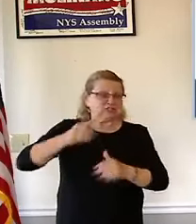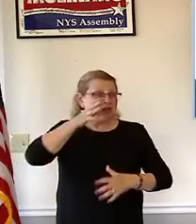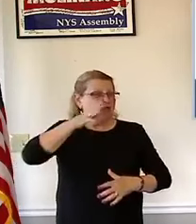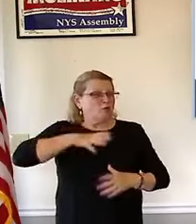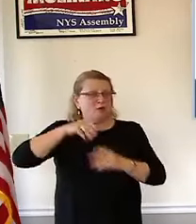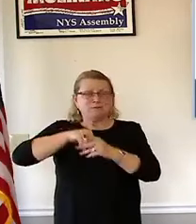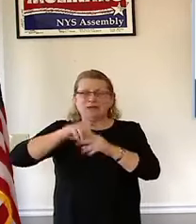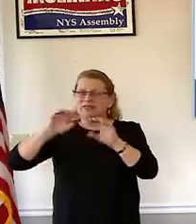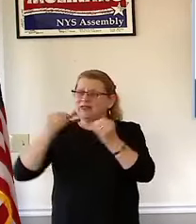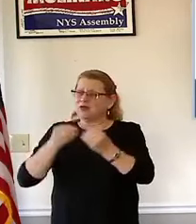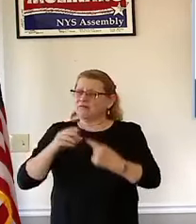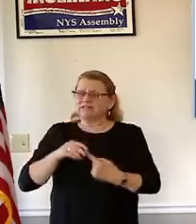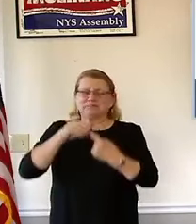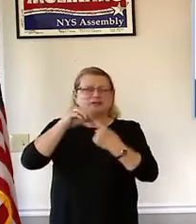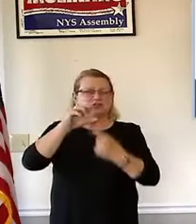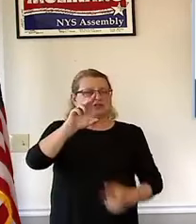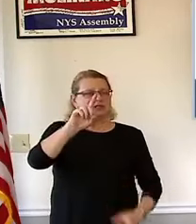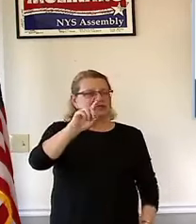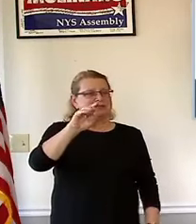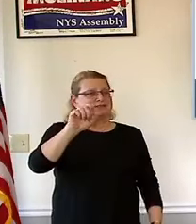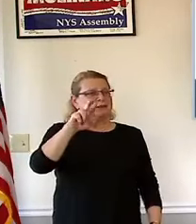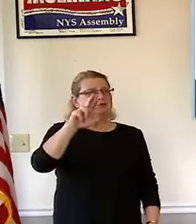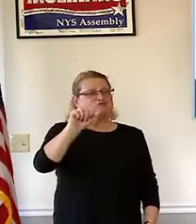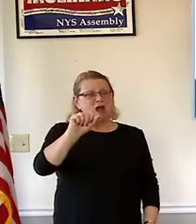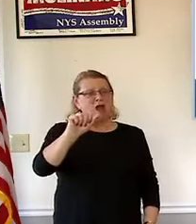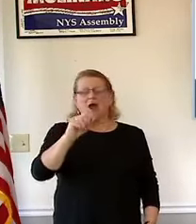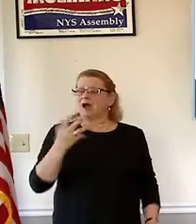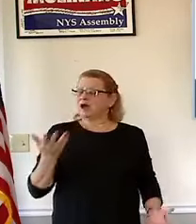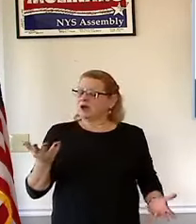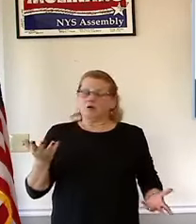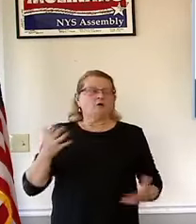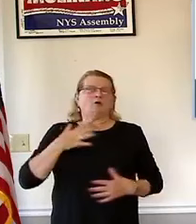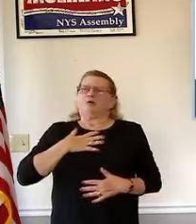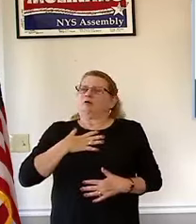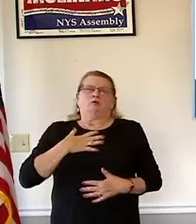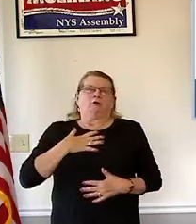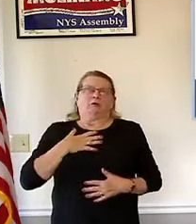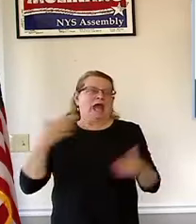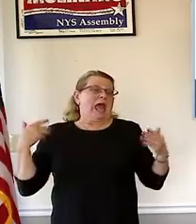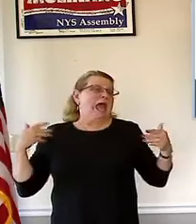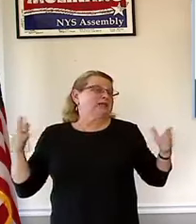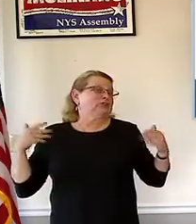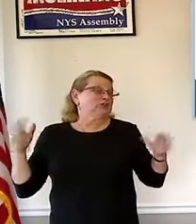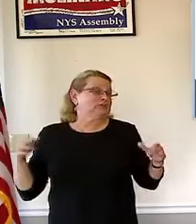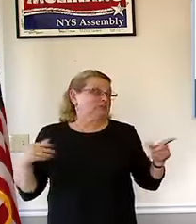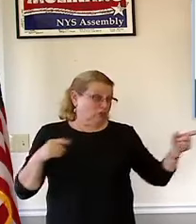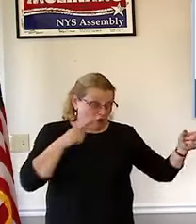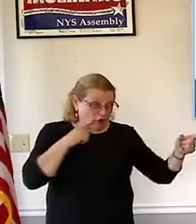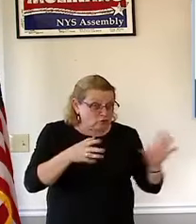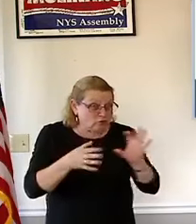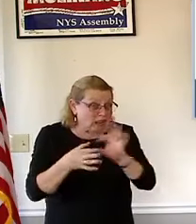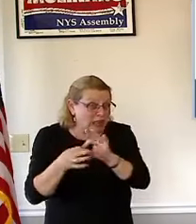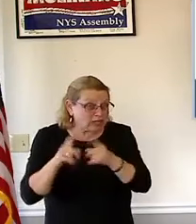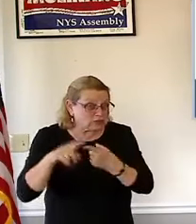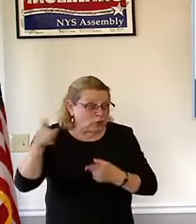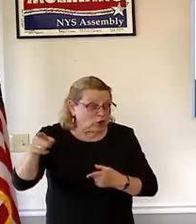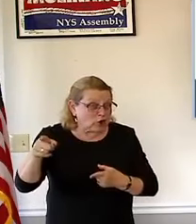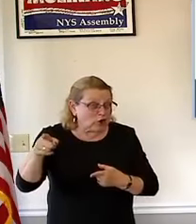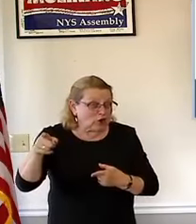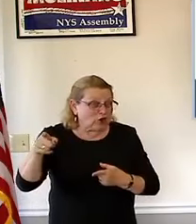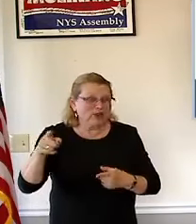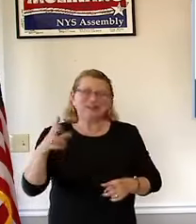office, especially Deborah, they are just angels. Are you related to Deborah? No, not at